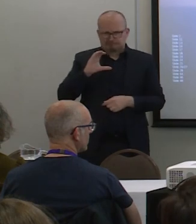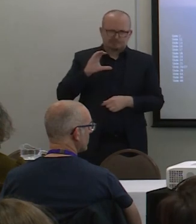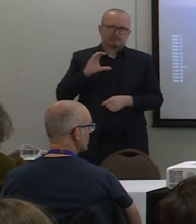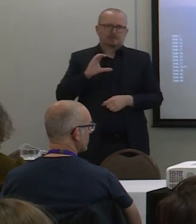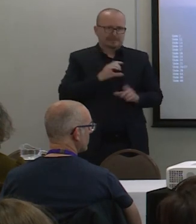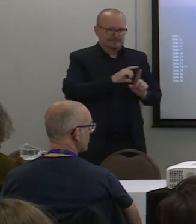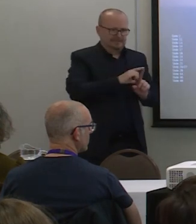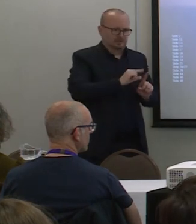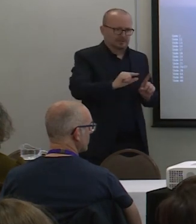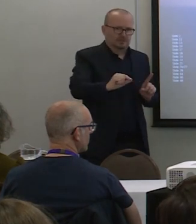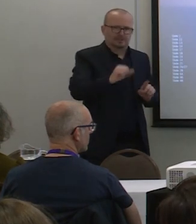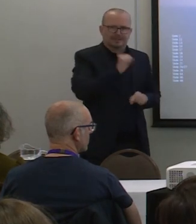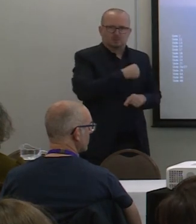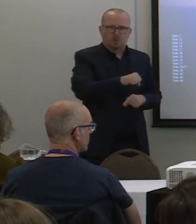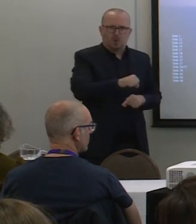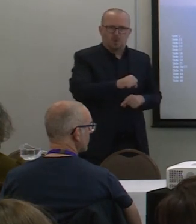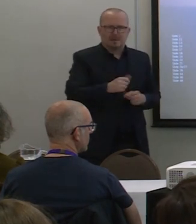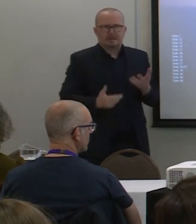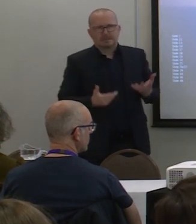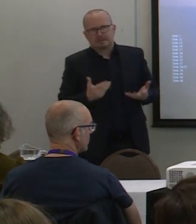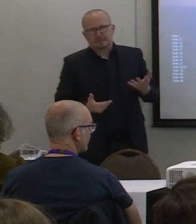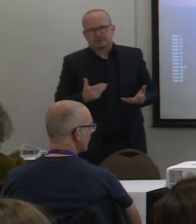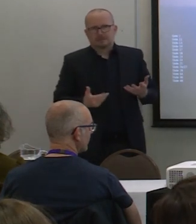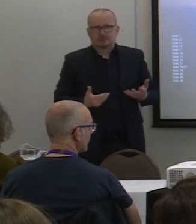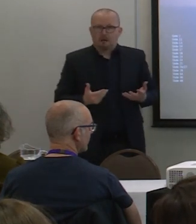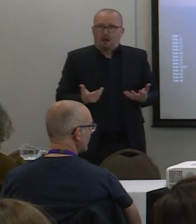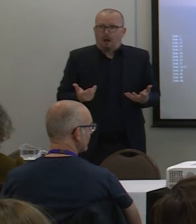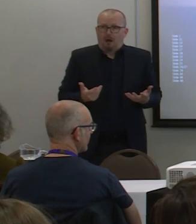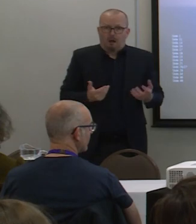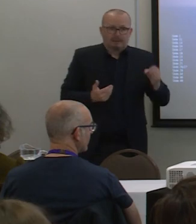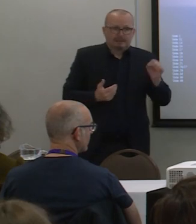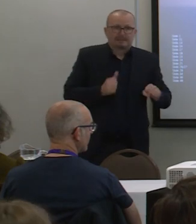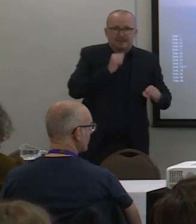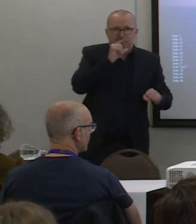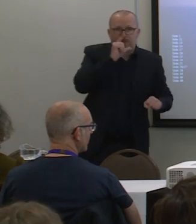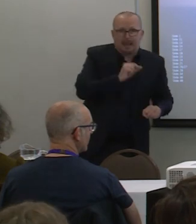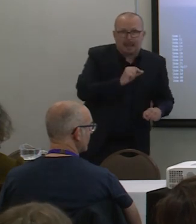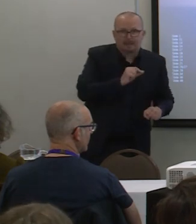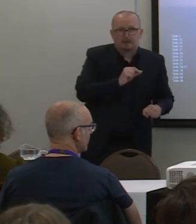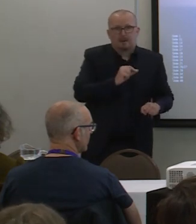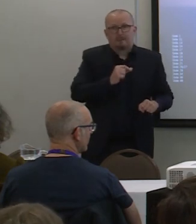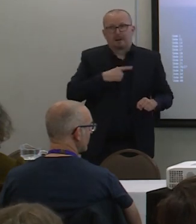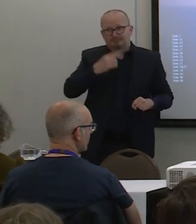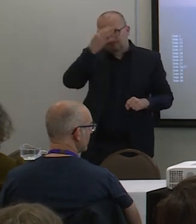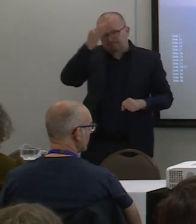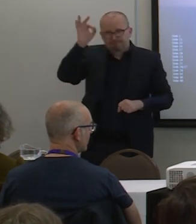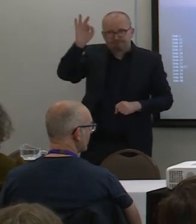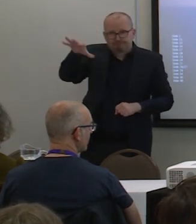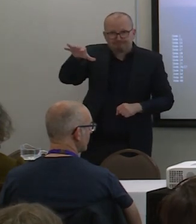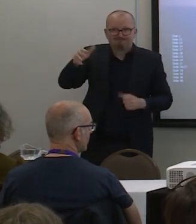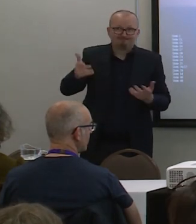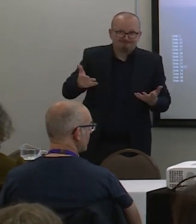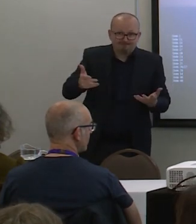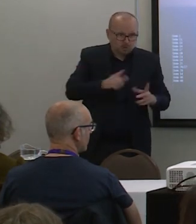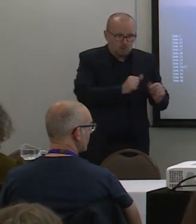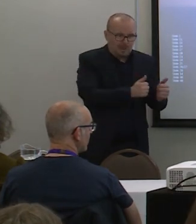it yes or no question. But I also want to throw the idea out to everybody here and anyone who's listening that let's do that.